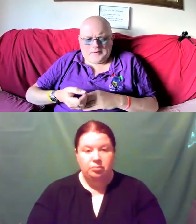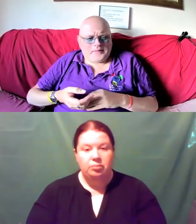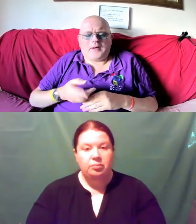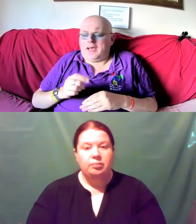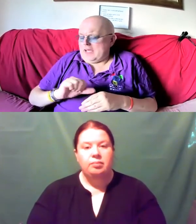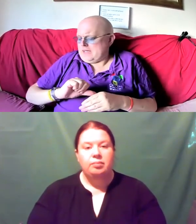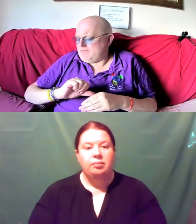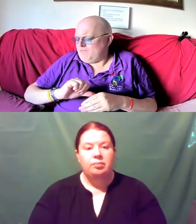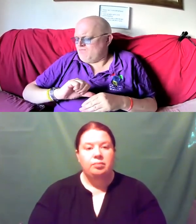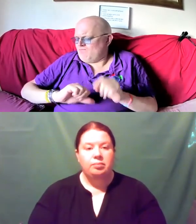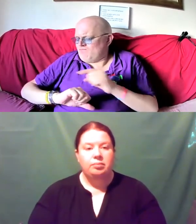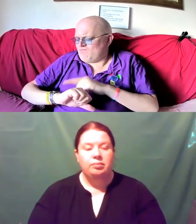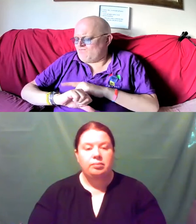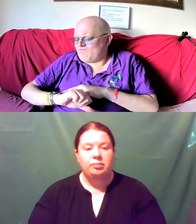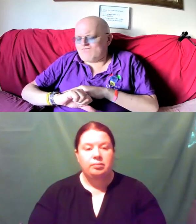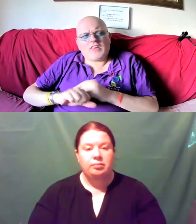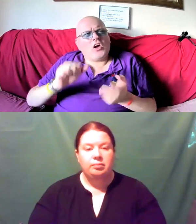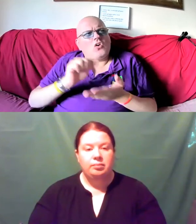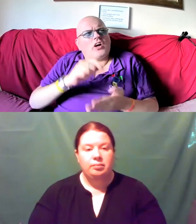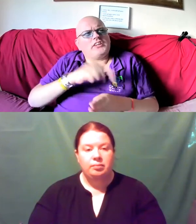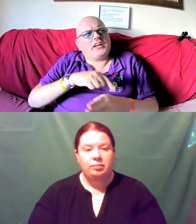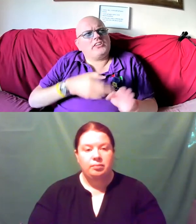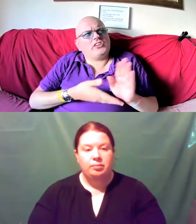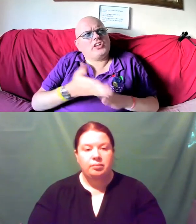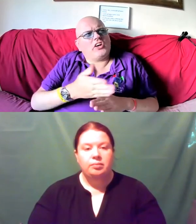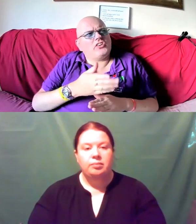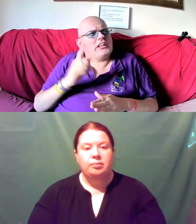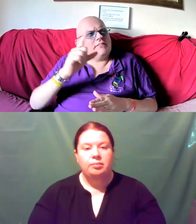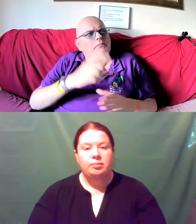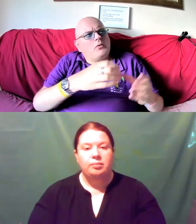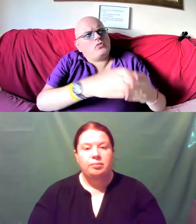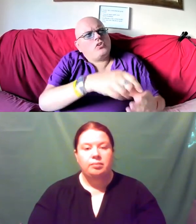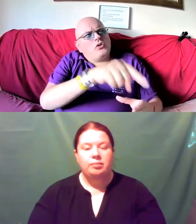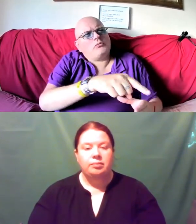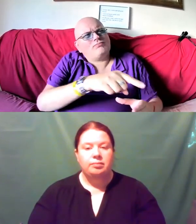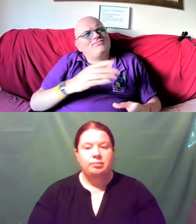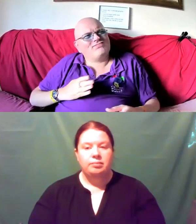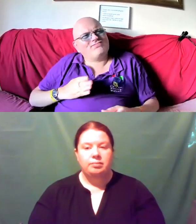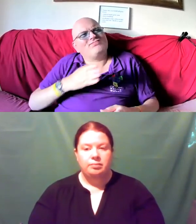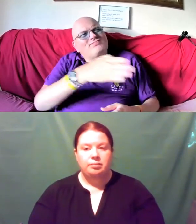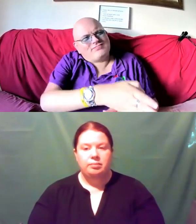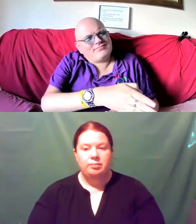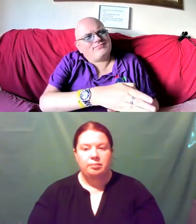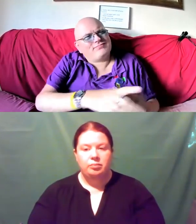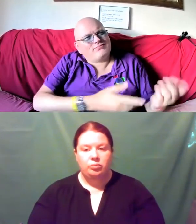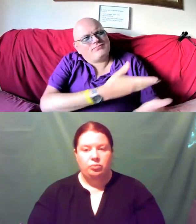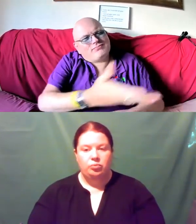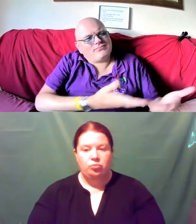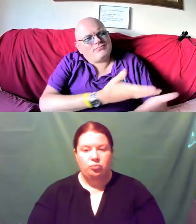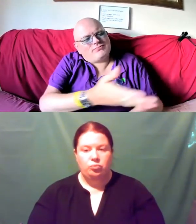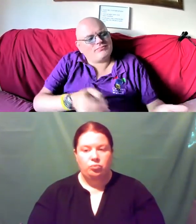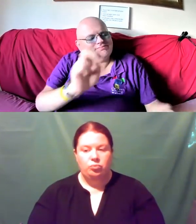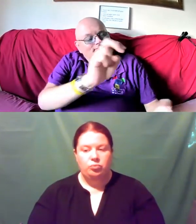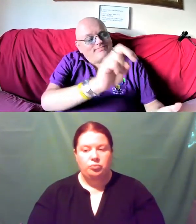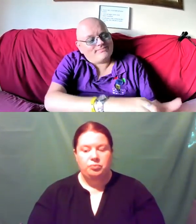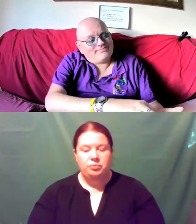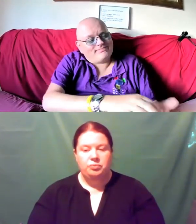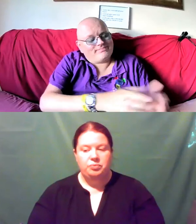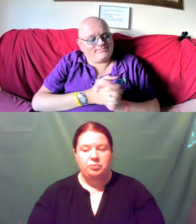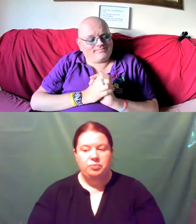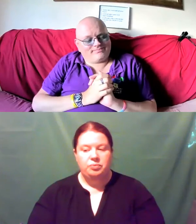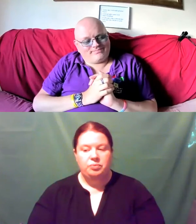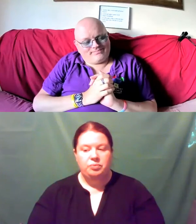be having their social time now. I missed the communion, but I thought I'll join them for the social time. And